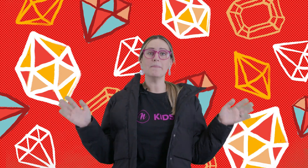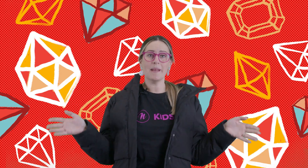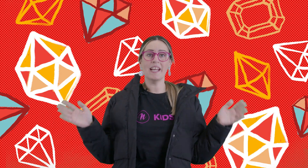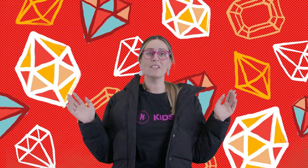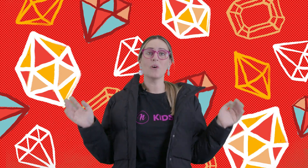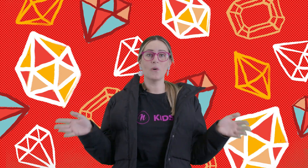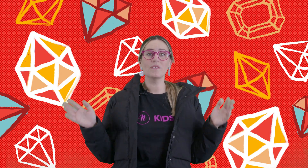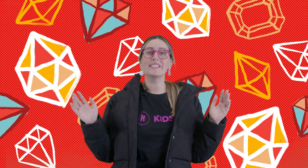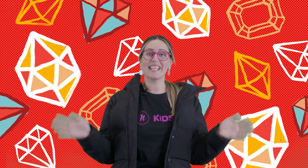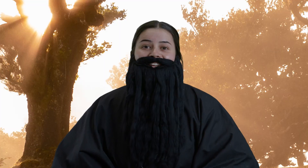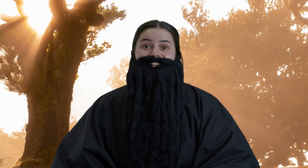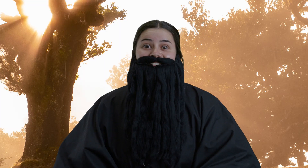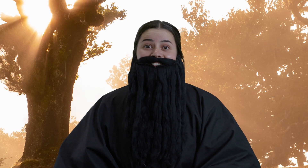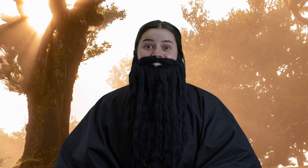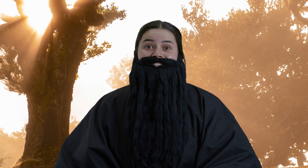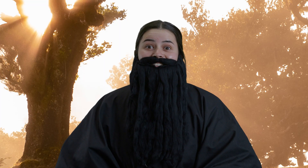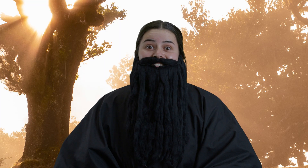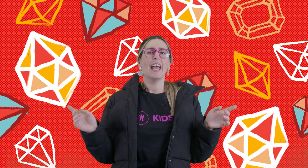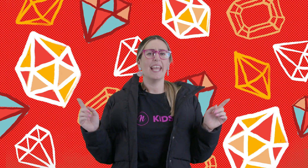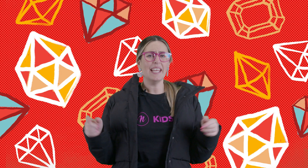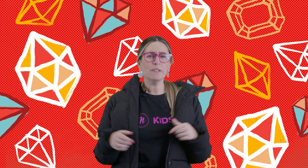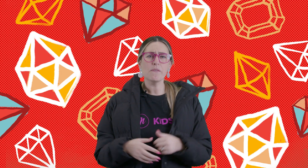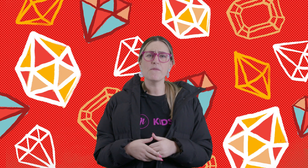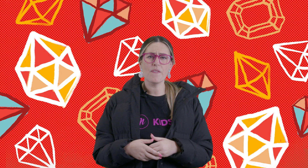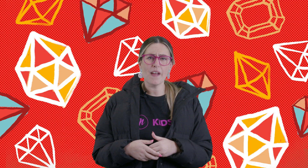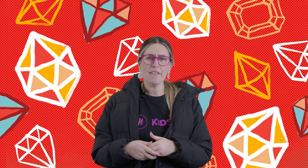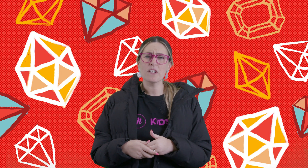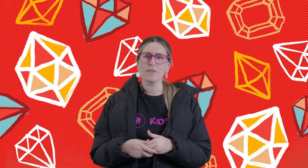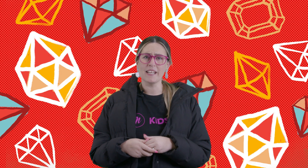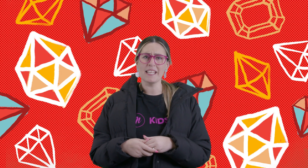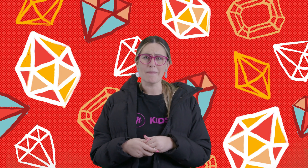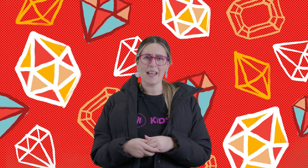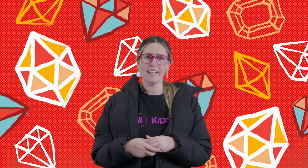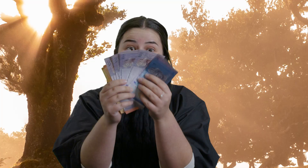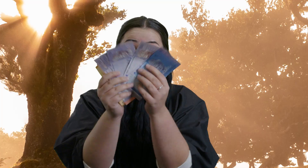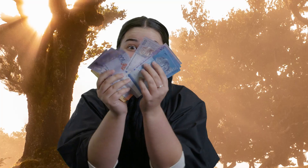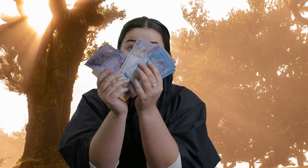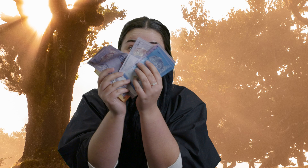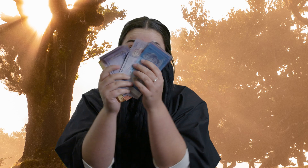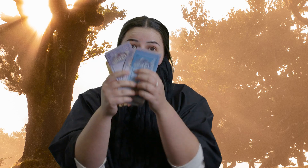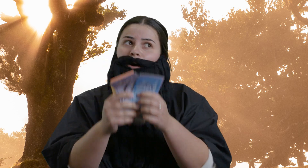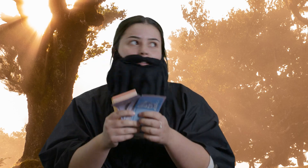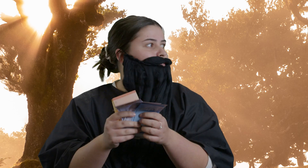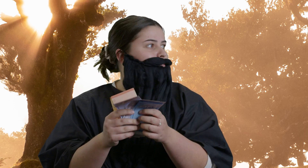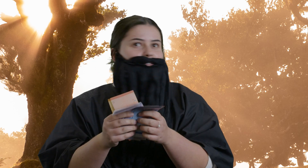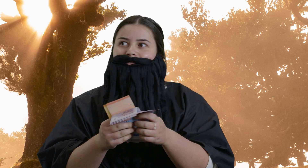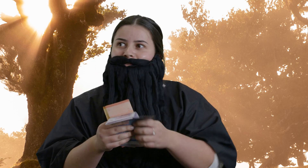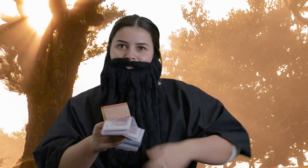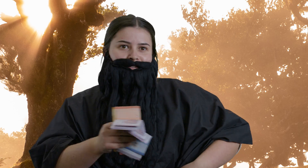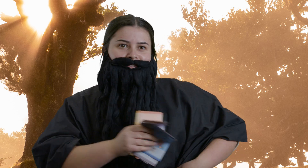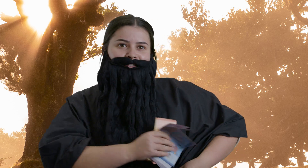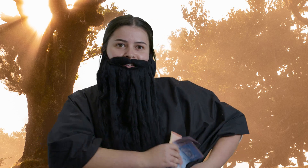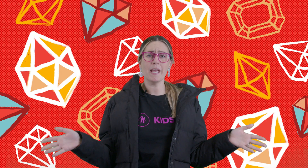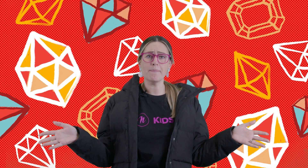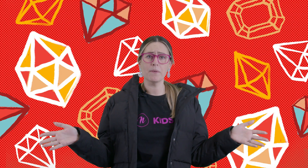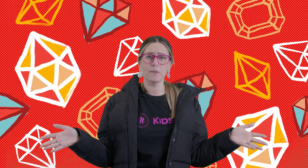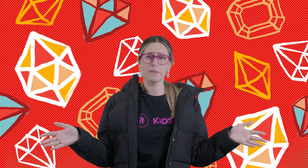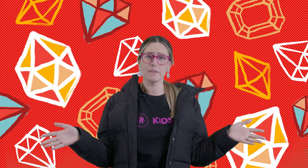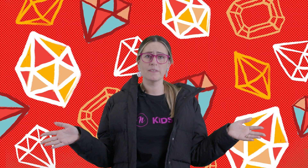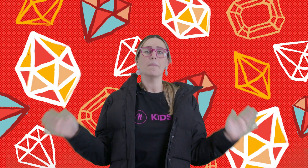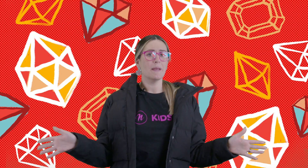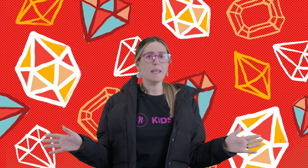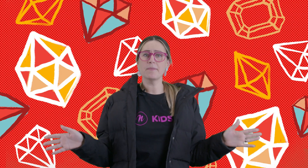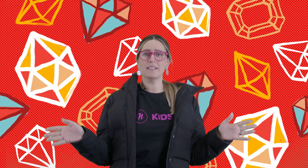there was a man called Zacchaeus. He was a very greedy man and stole money from lots of